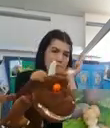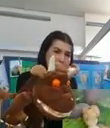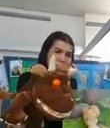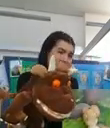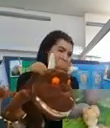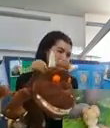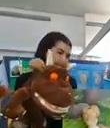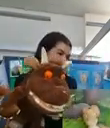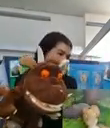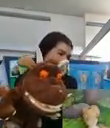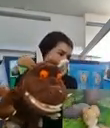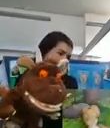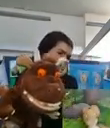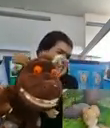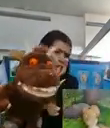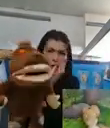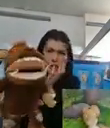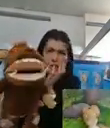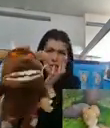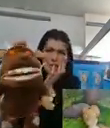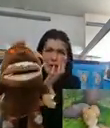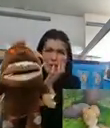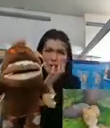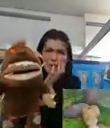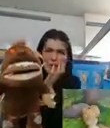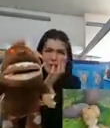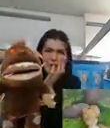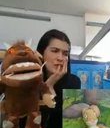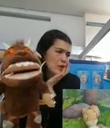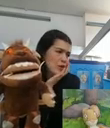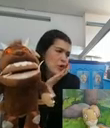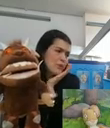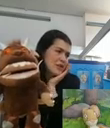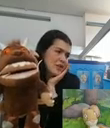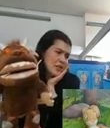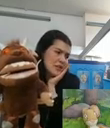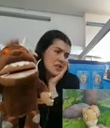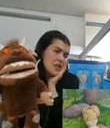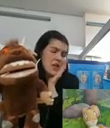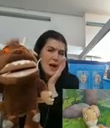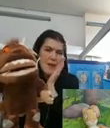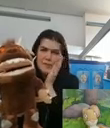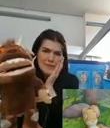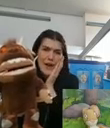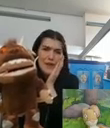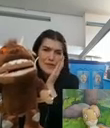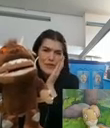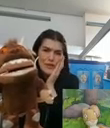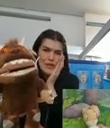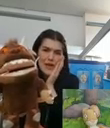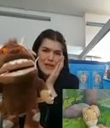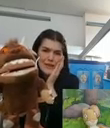bread. Good, said the mouse. Don't call me good. I'm the scariest creature in this